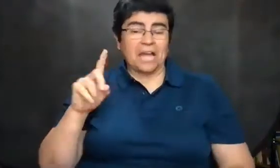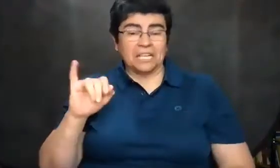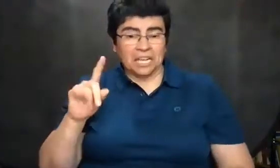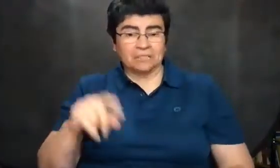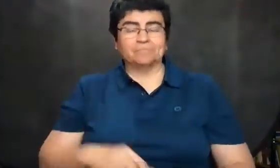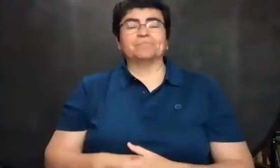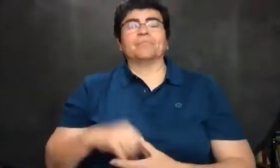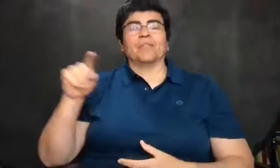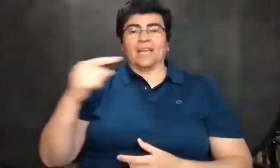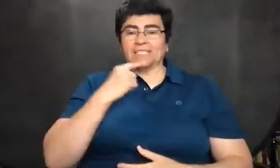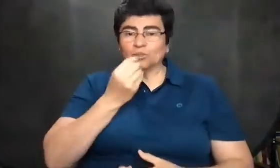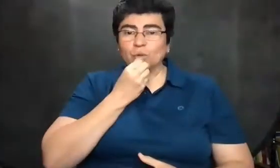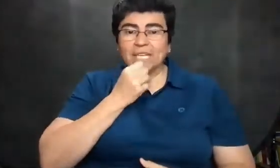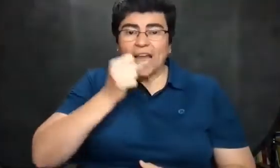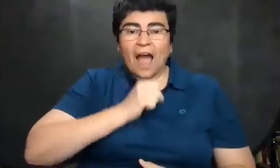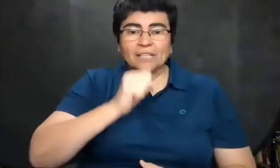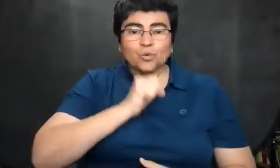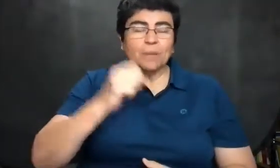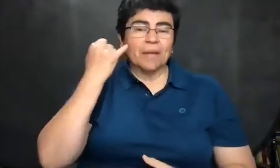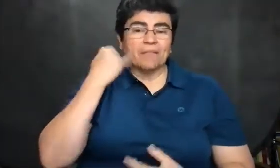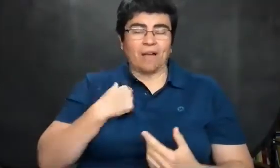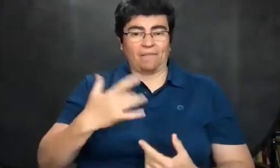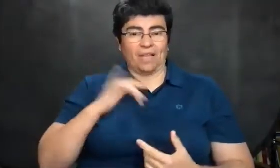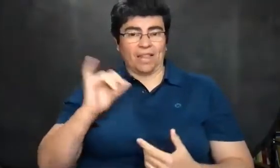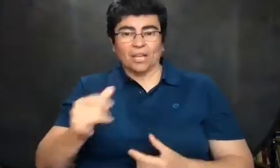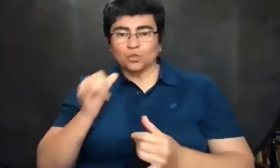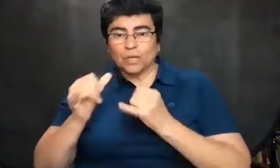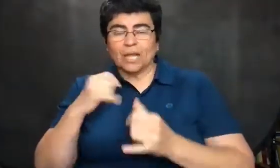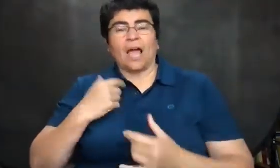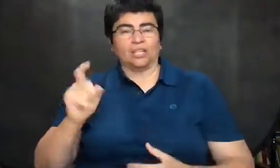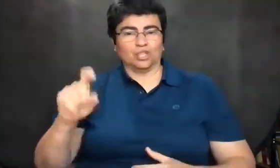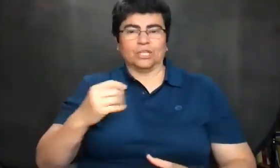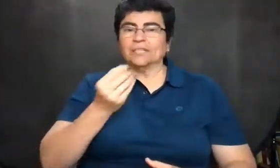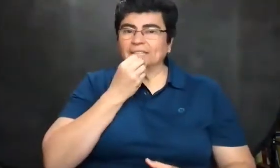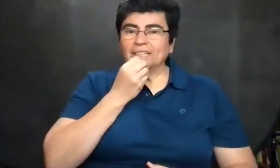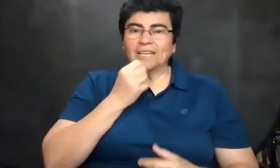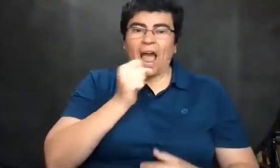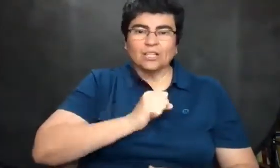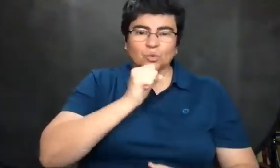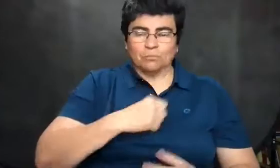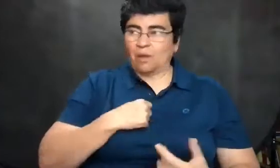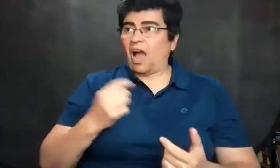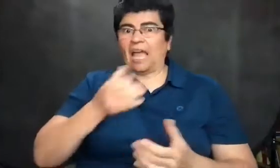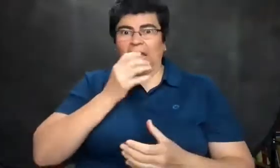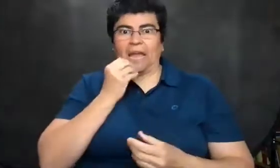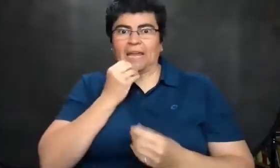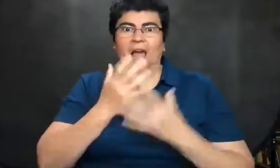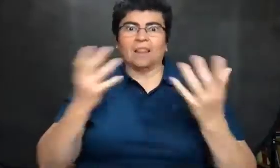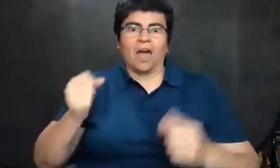said to eat ice cream if I felt like drinking, I should eat ice cream. I ate a lot of ice cream the first 30 days.